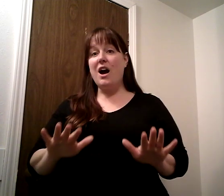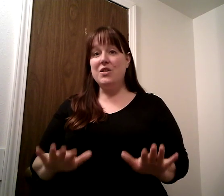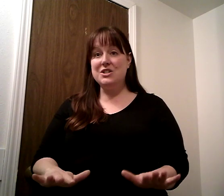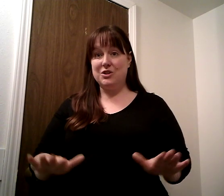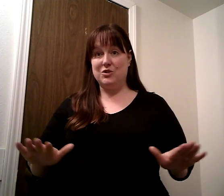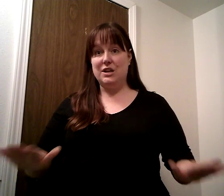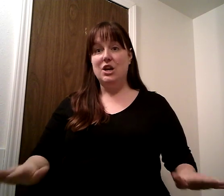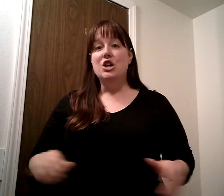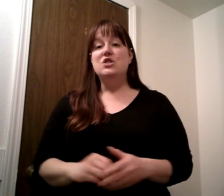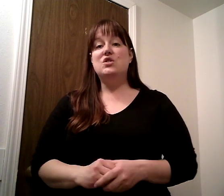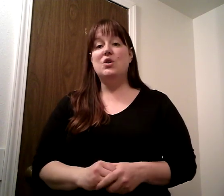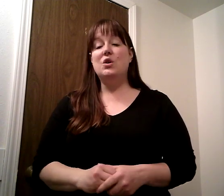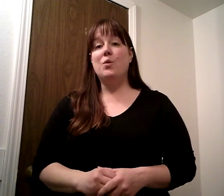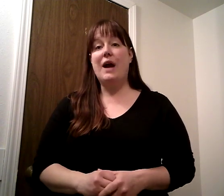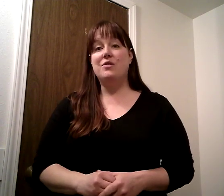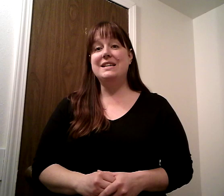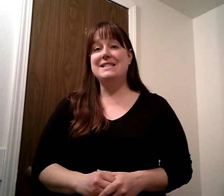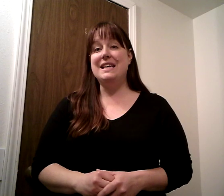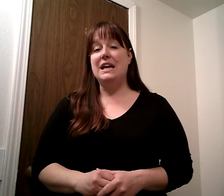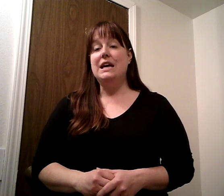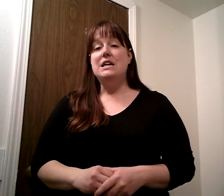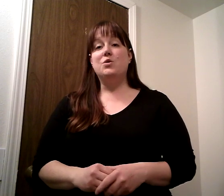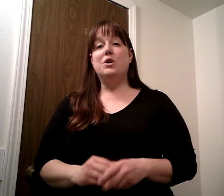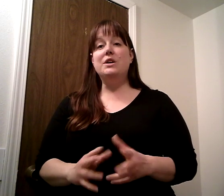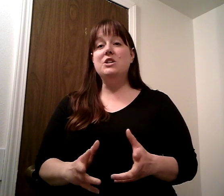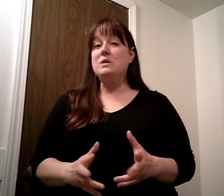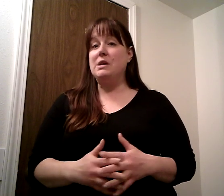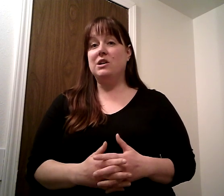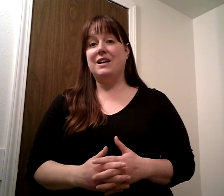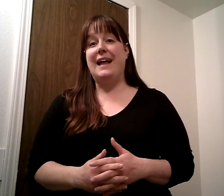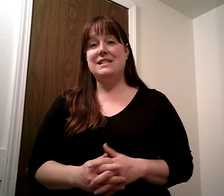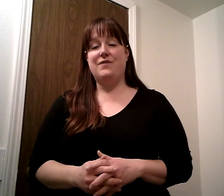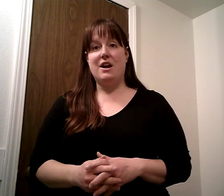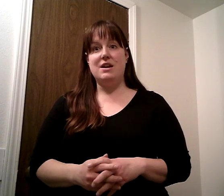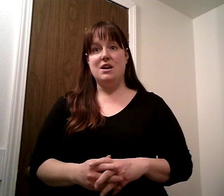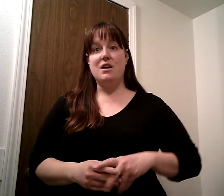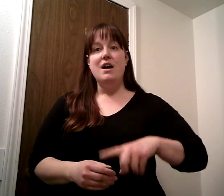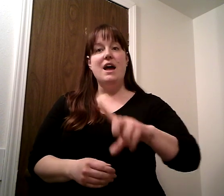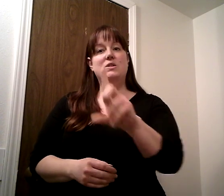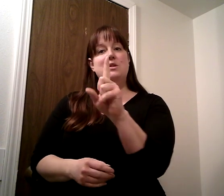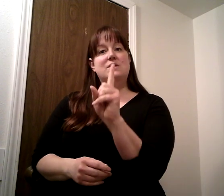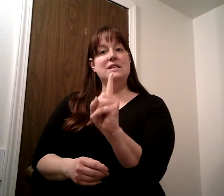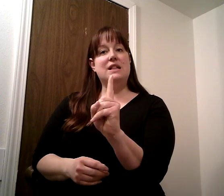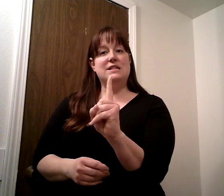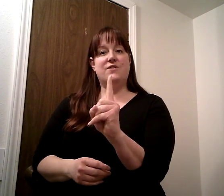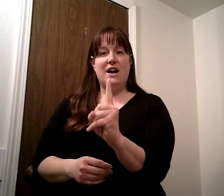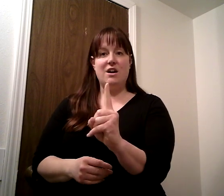how the children stood round his knee. So we're going to use something called a classifier here. And so we use this classifier